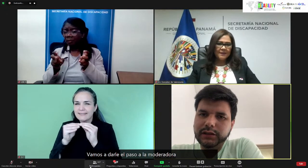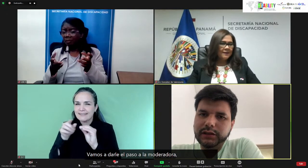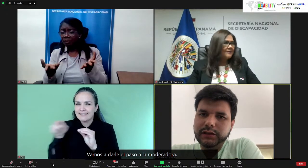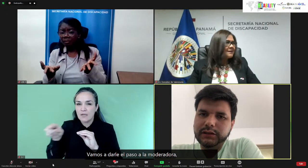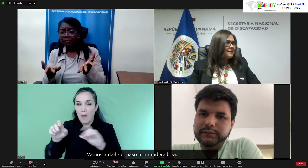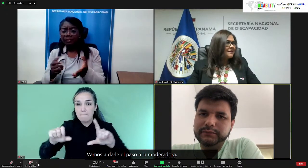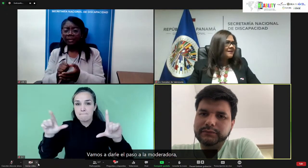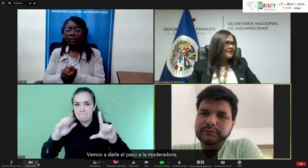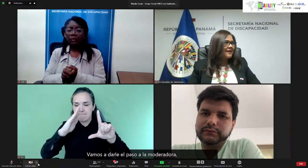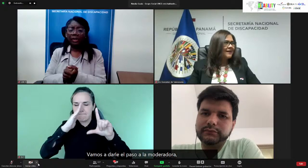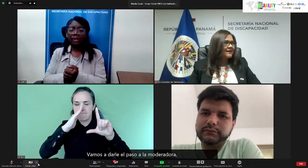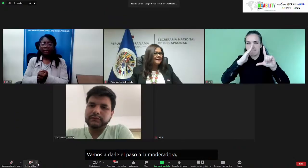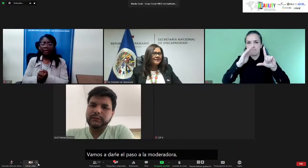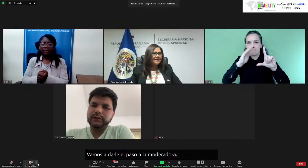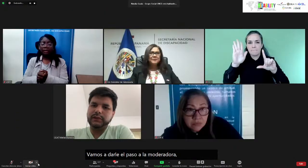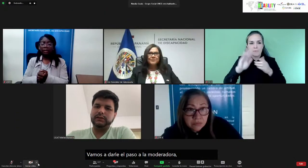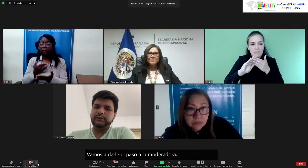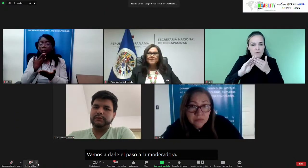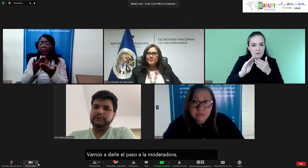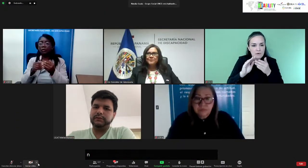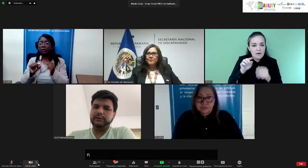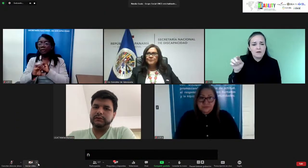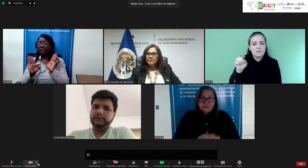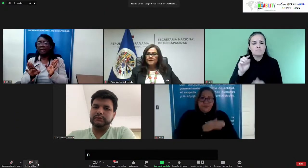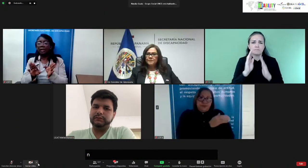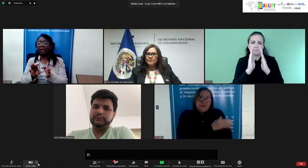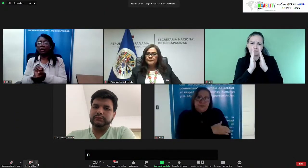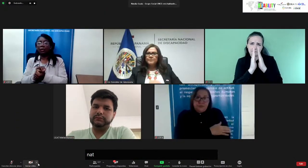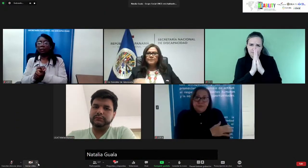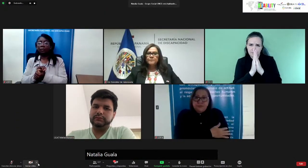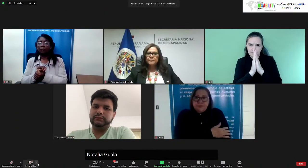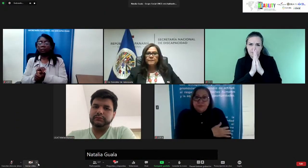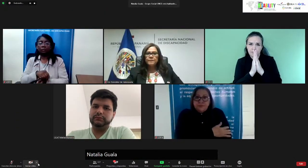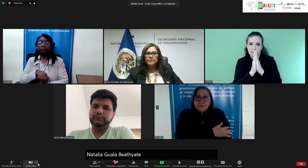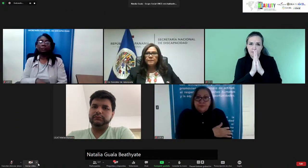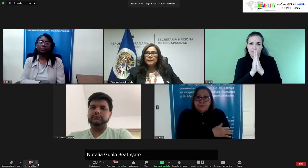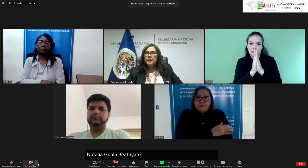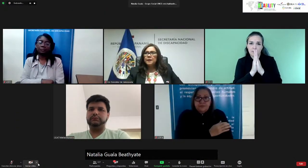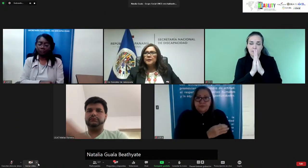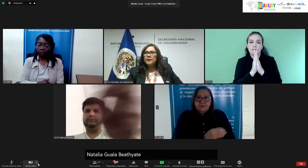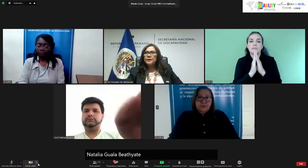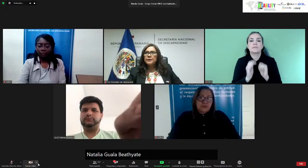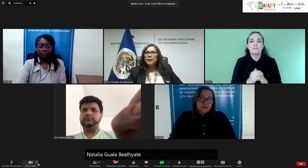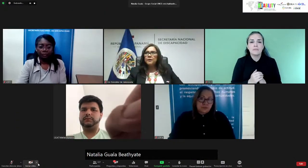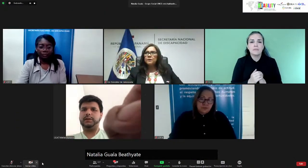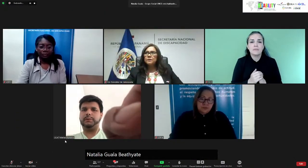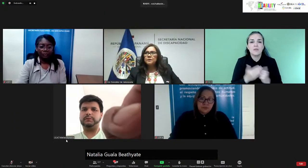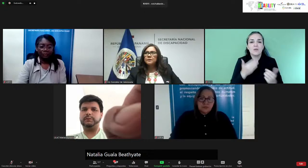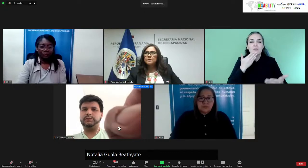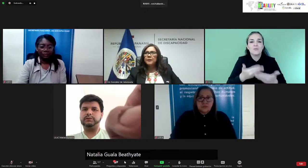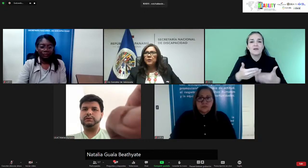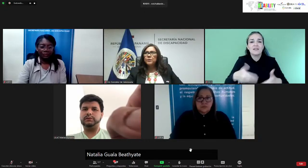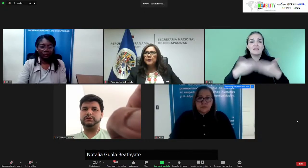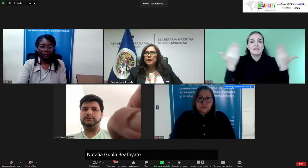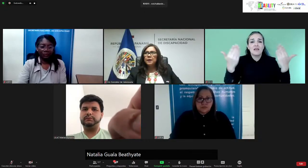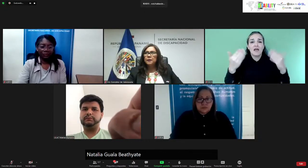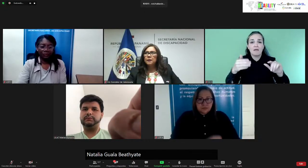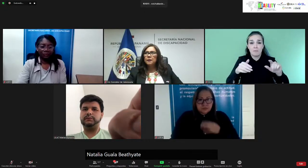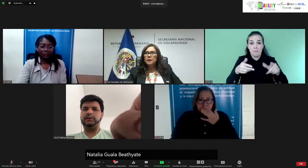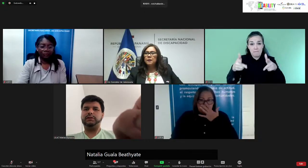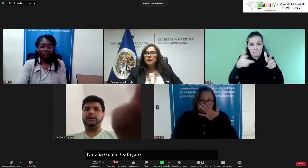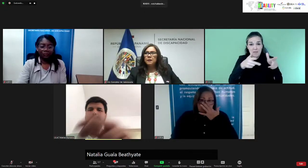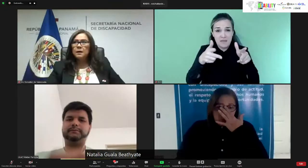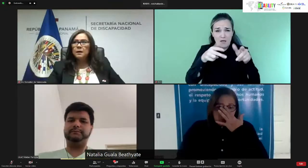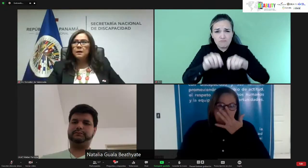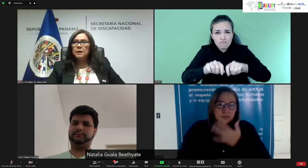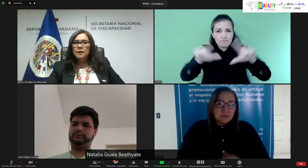apparently there is a technical issue here okay hello everyone matias can you please enable my video yes